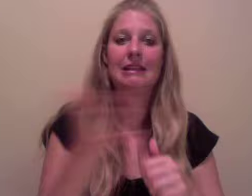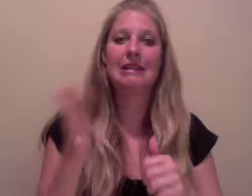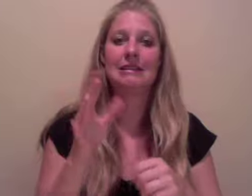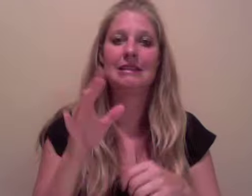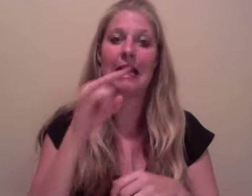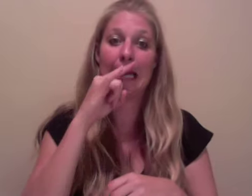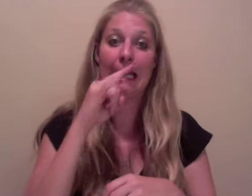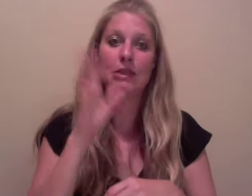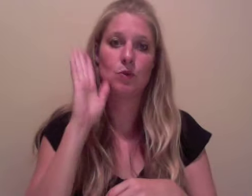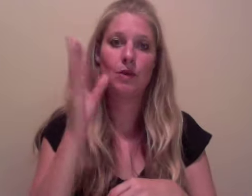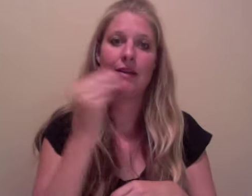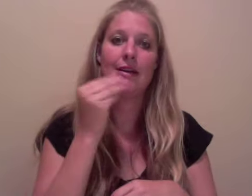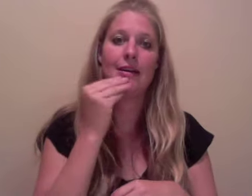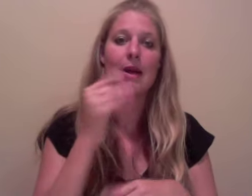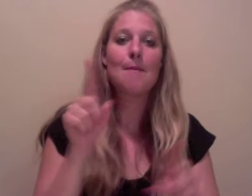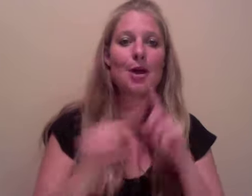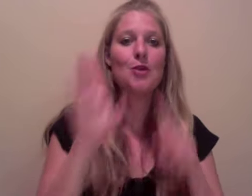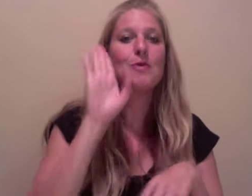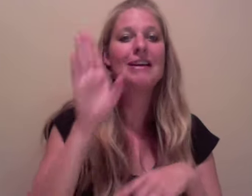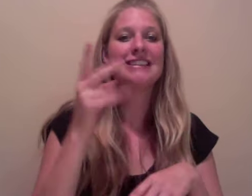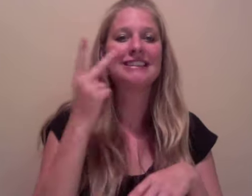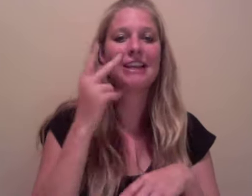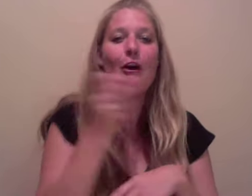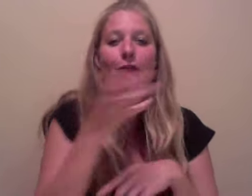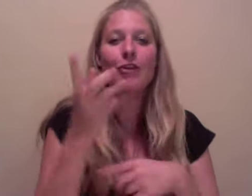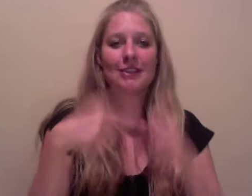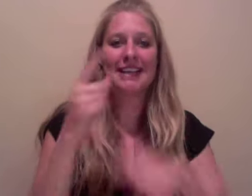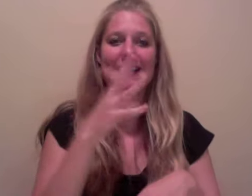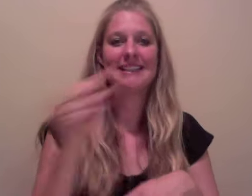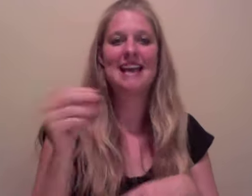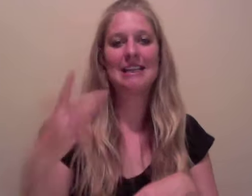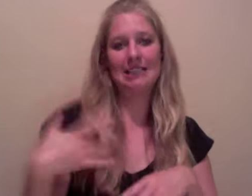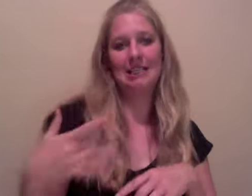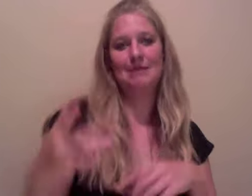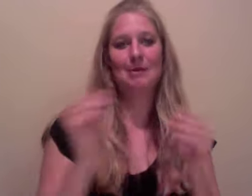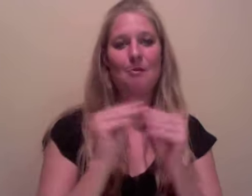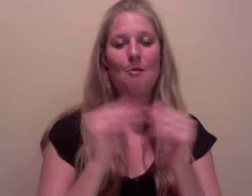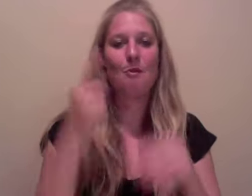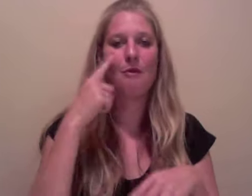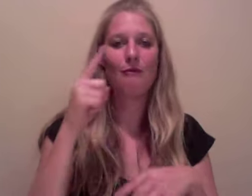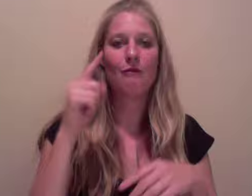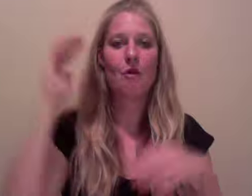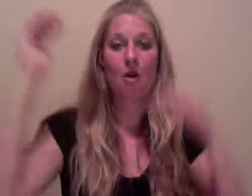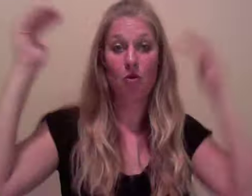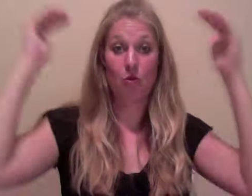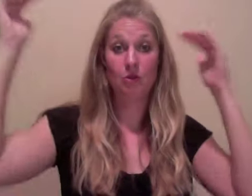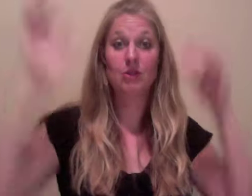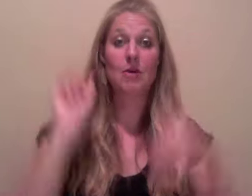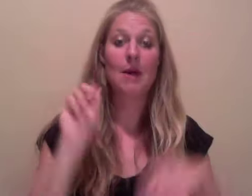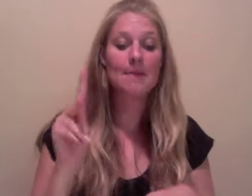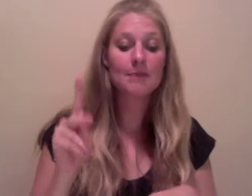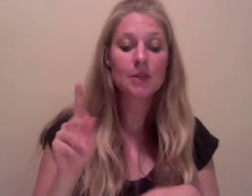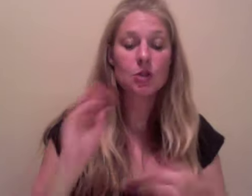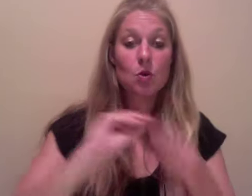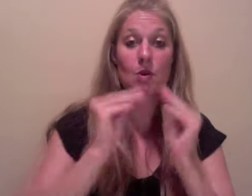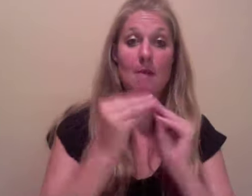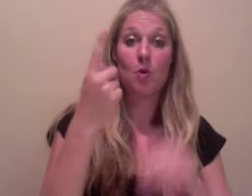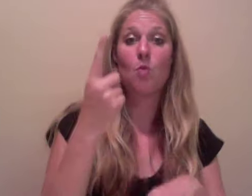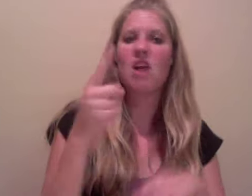I try to relate it with things that kids will be eating, but you will see a few signs that tend to be more for adults, okay?